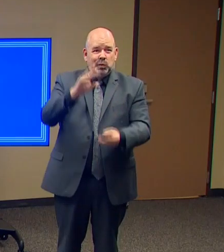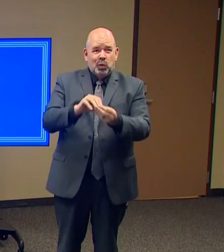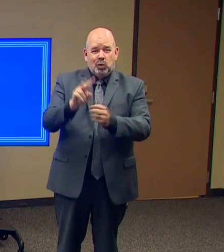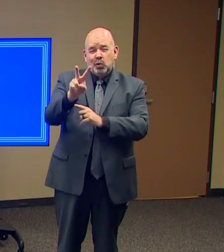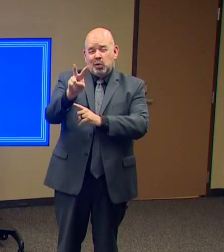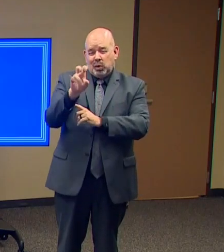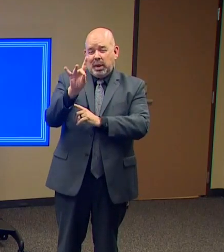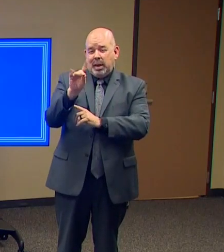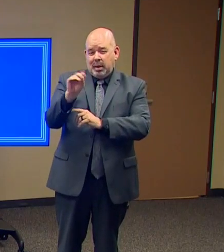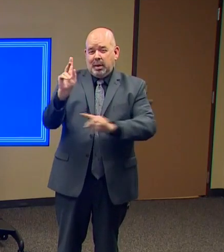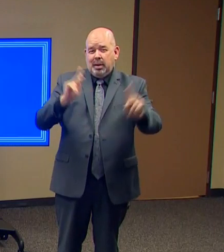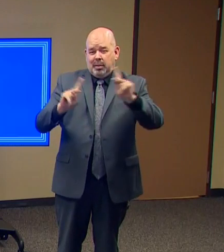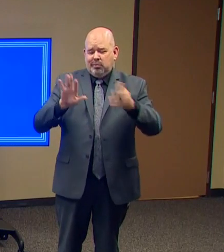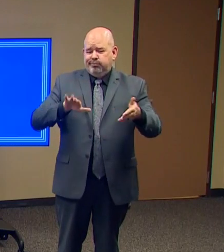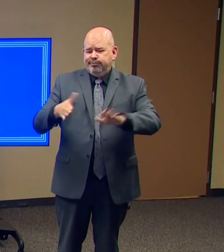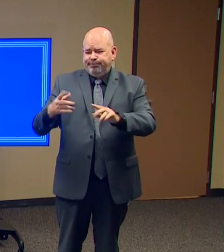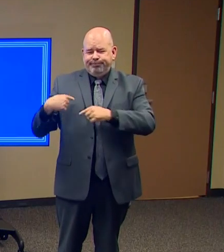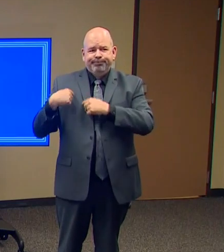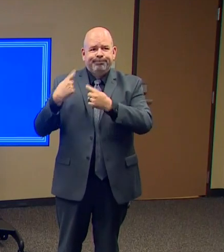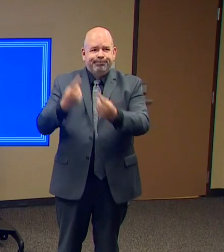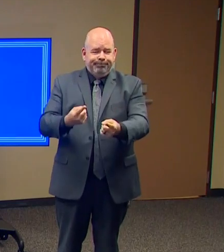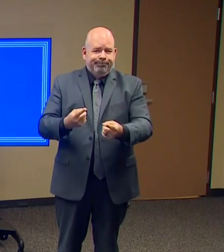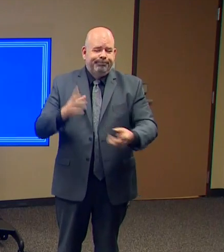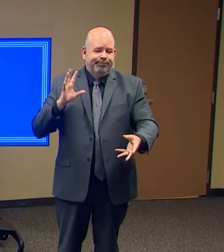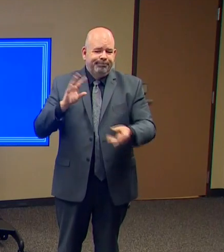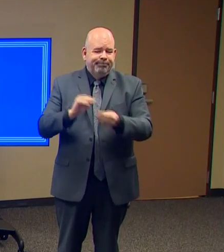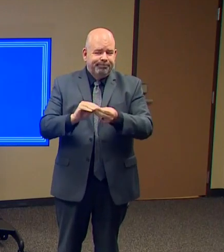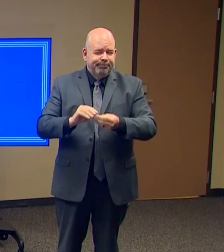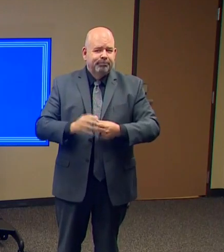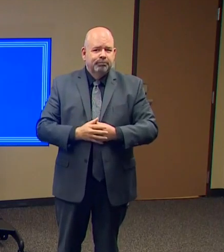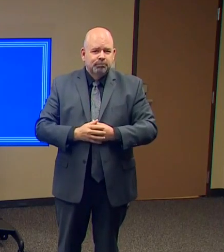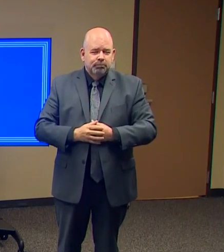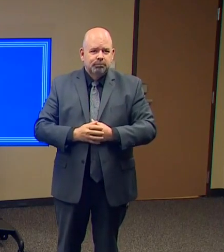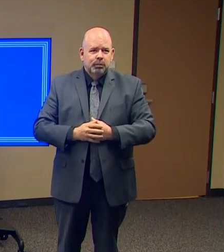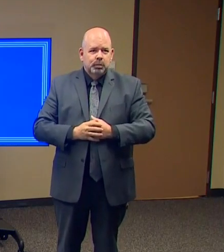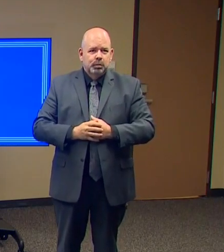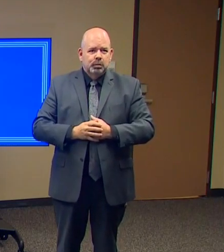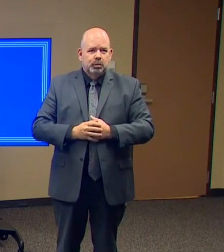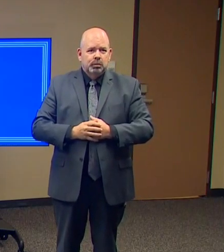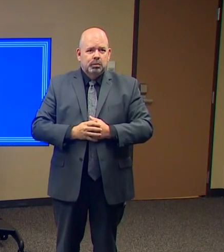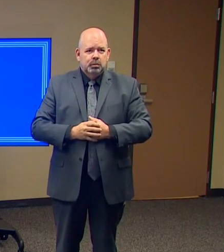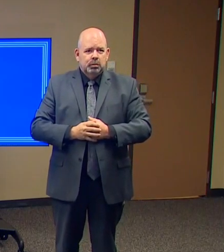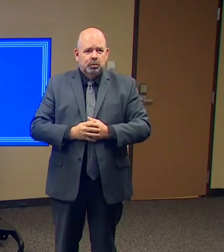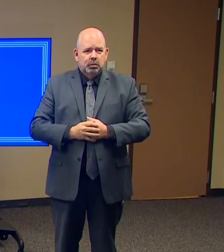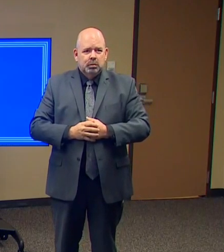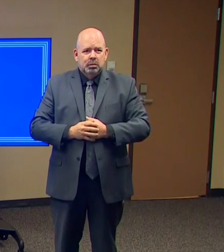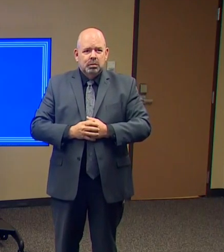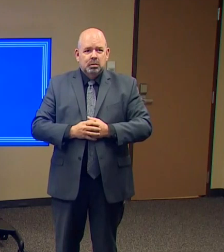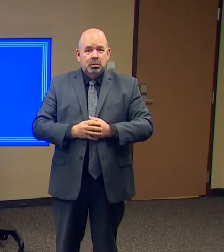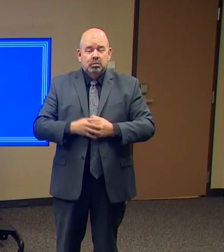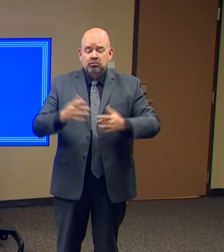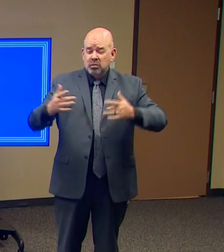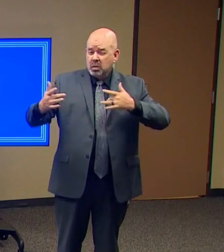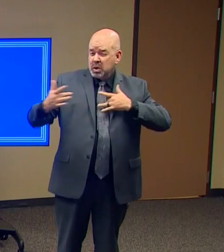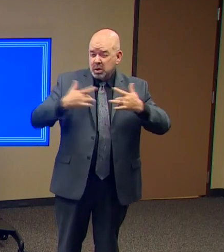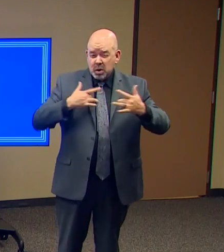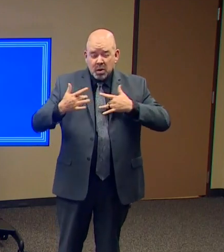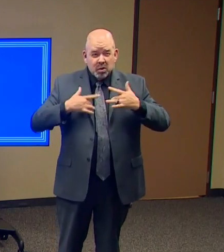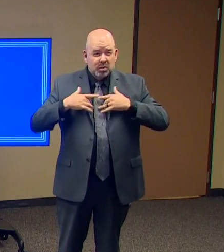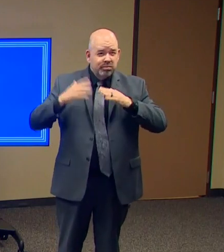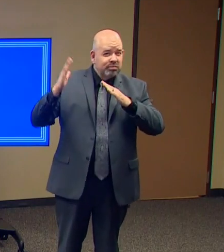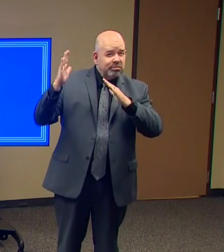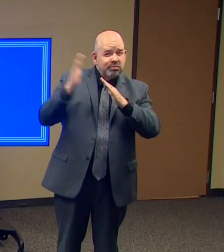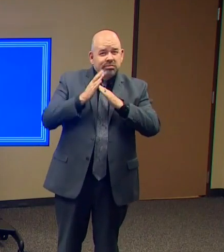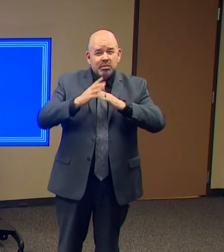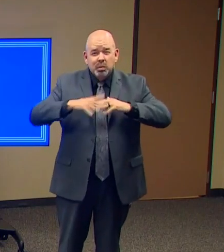people who have died. The more concerning number, though, that we want to focus on today, and Dr. Wong's going to talk to you